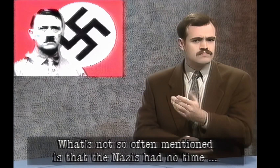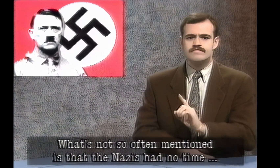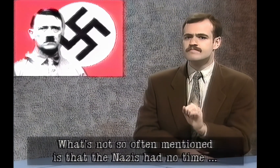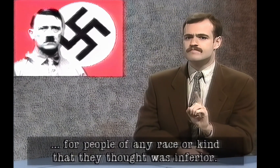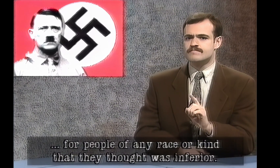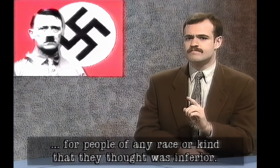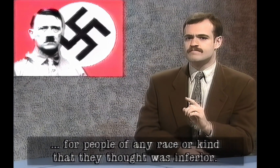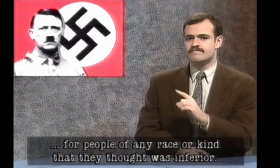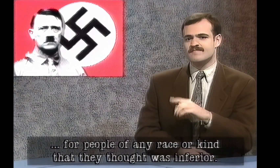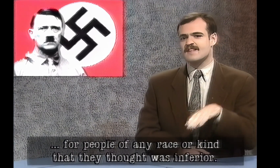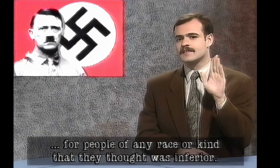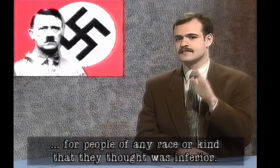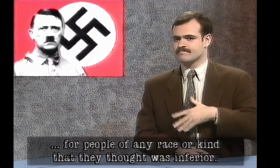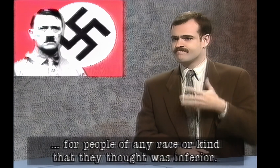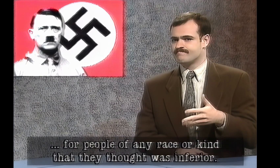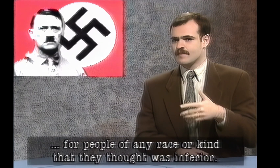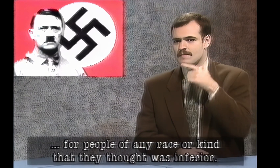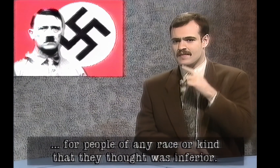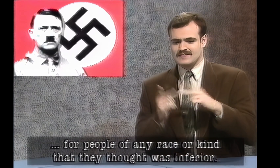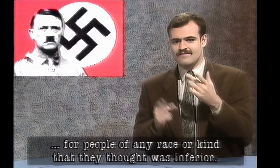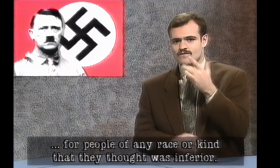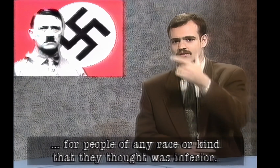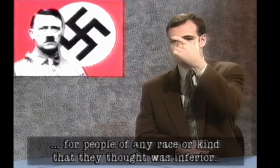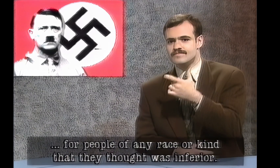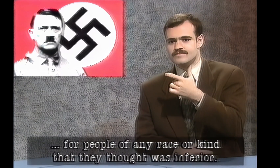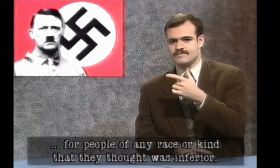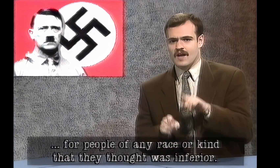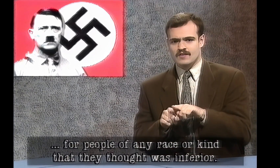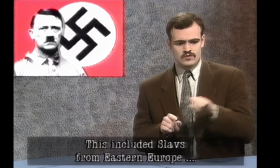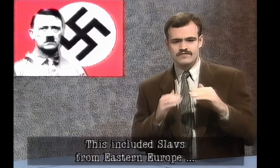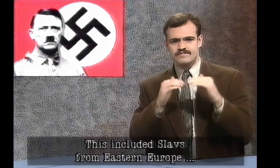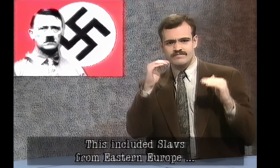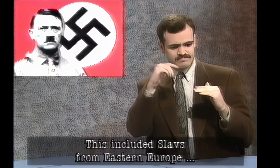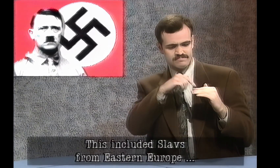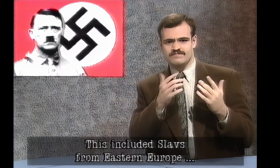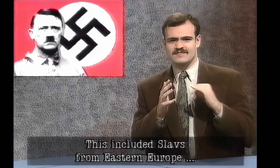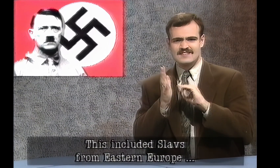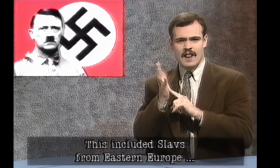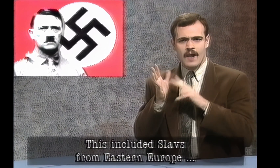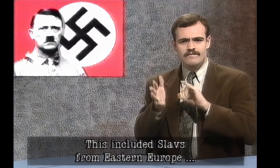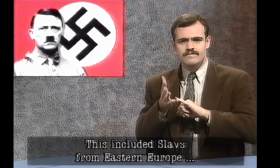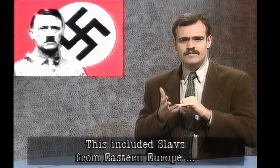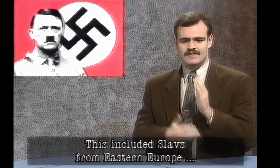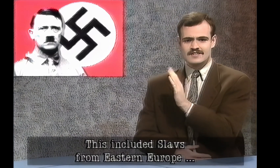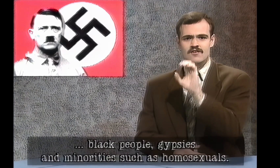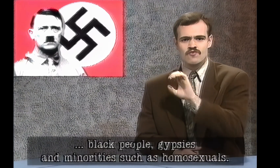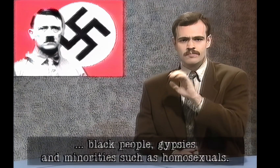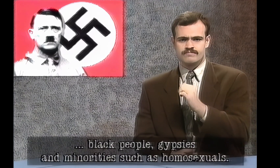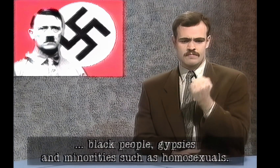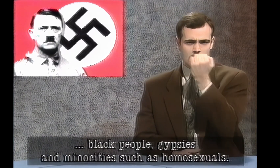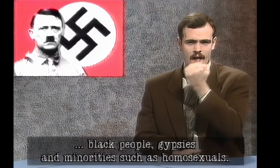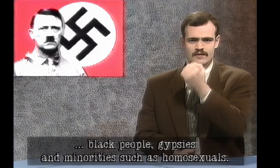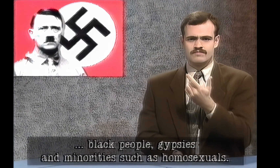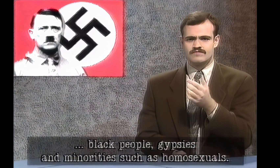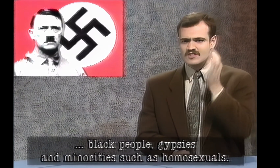no time for people of any other race or kind that they thought was inferior. This included Slavs from Eastern Europe, black